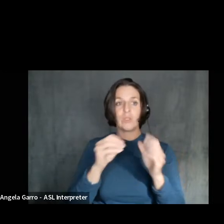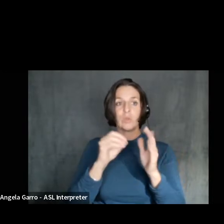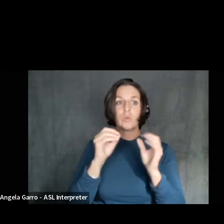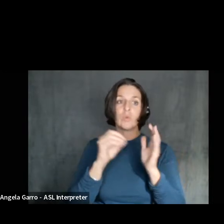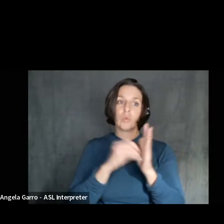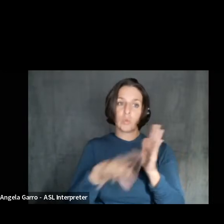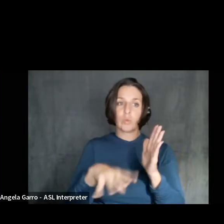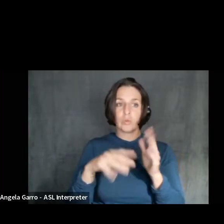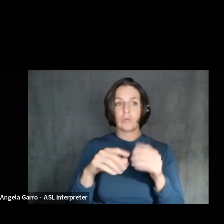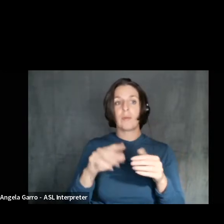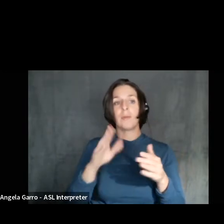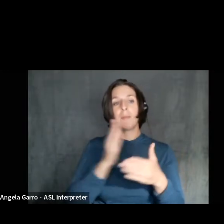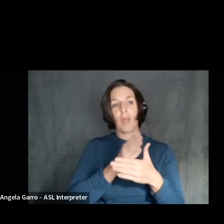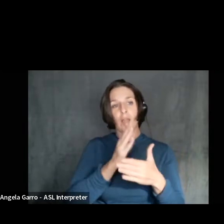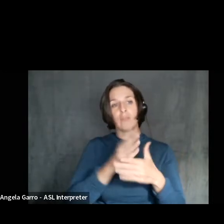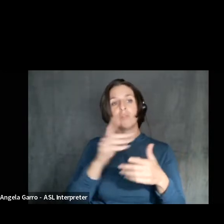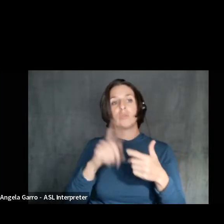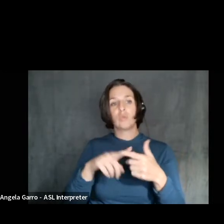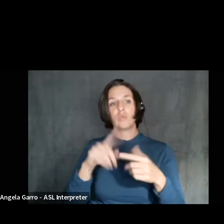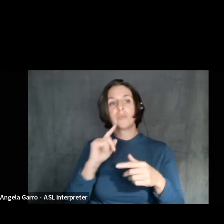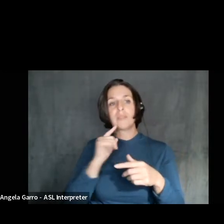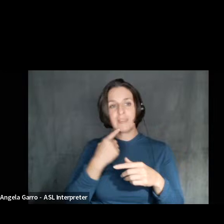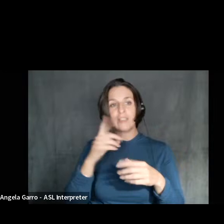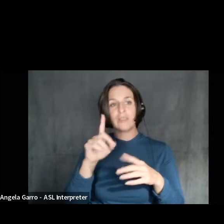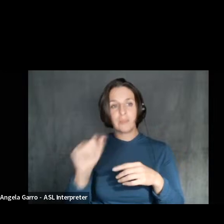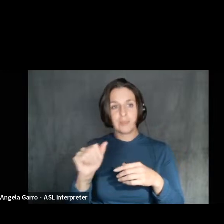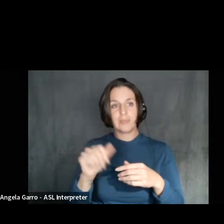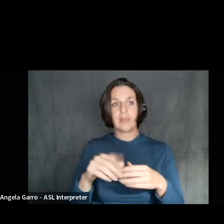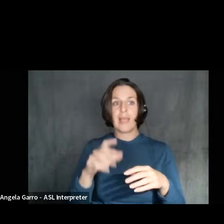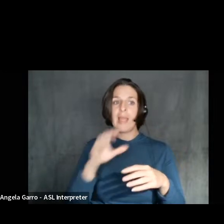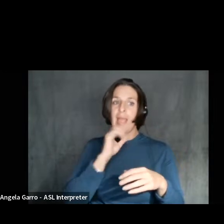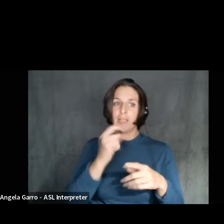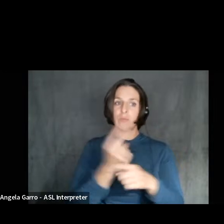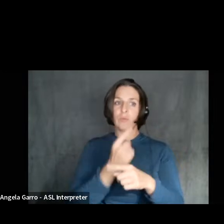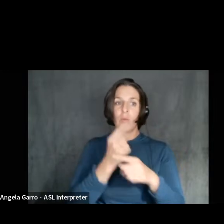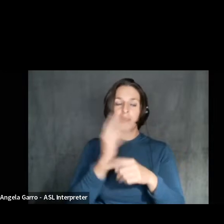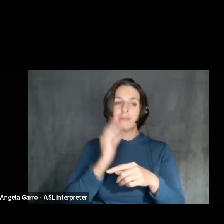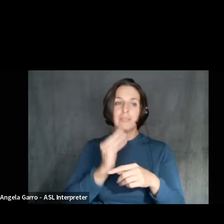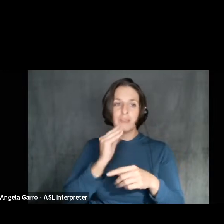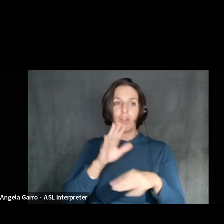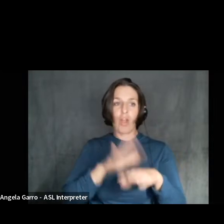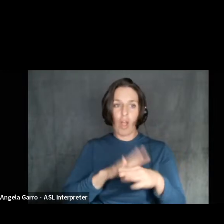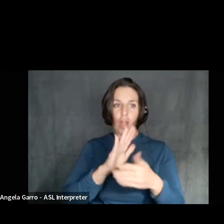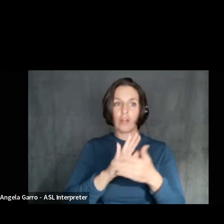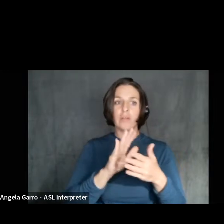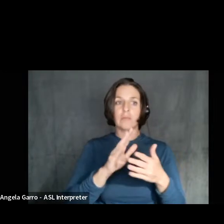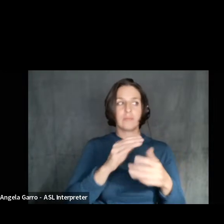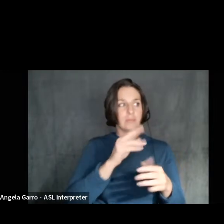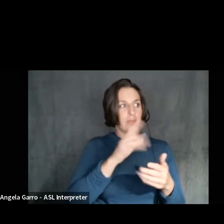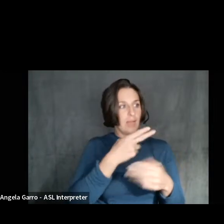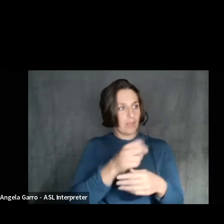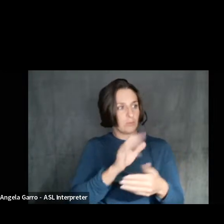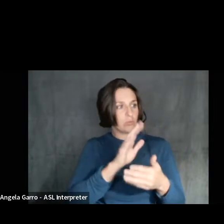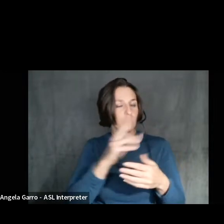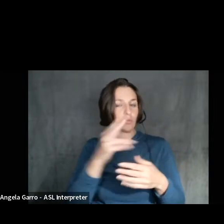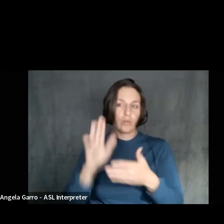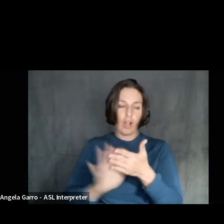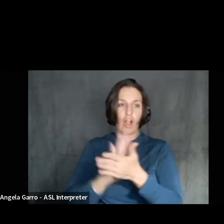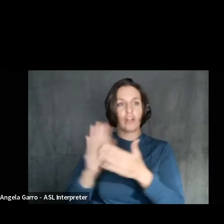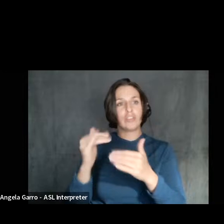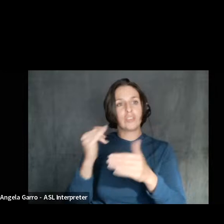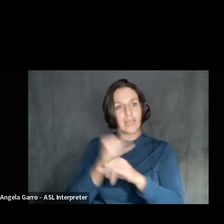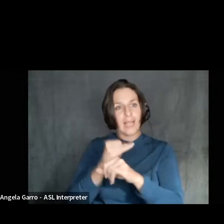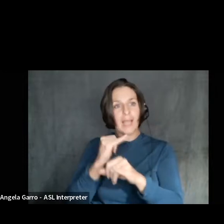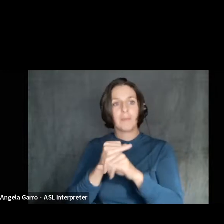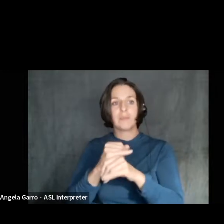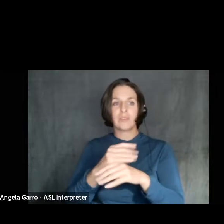an age-appropriate experience on a community college campus where they were taking classes with their typically developing peers. They were involved